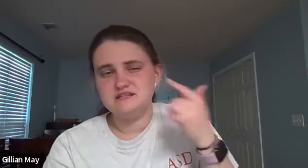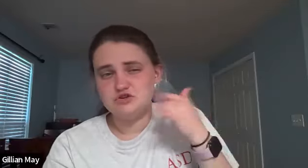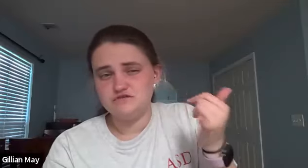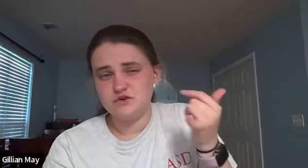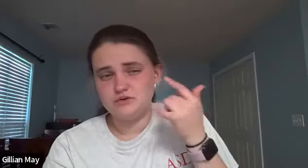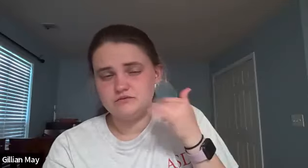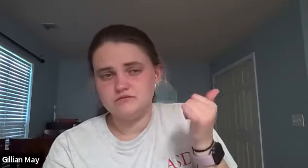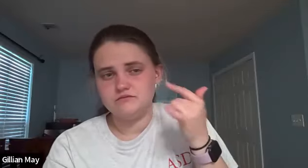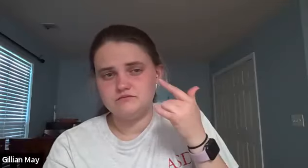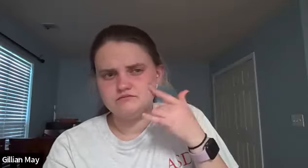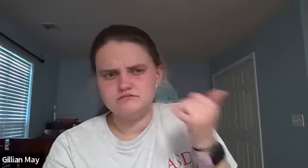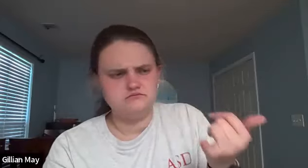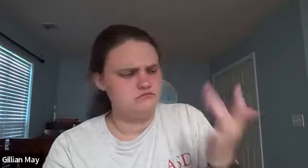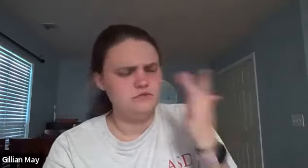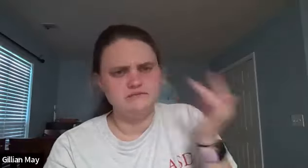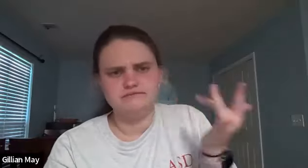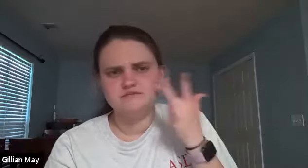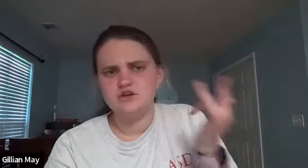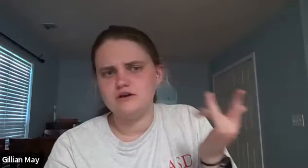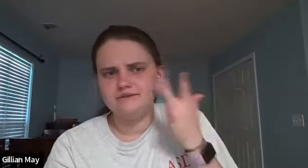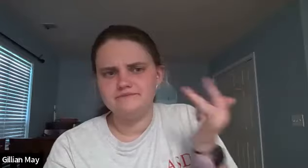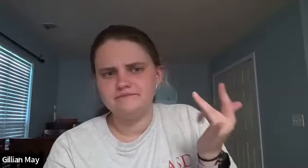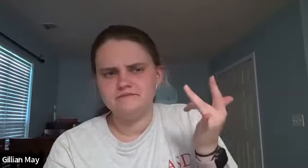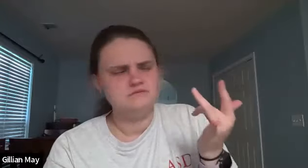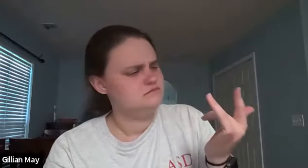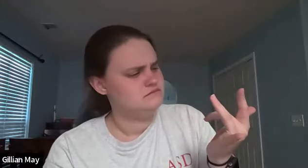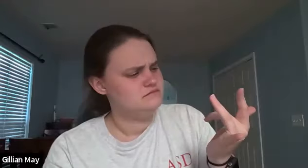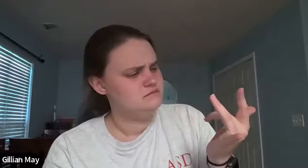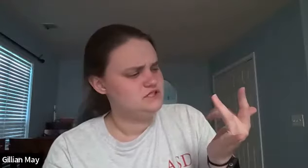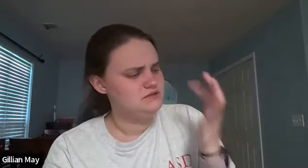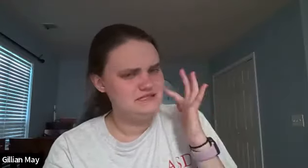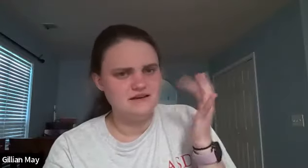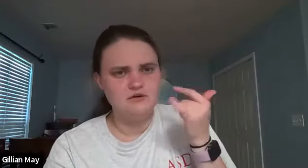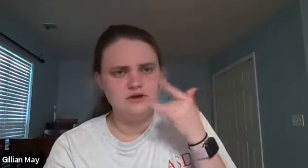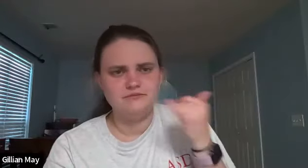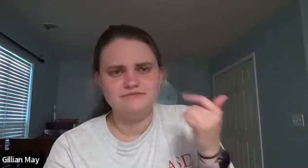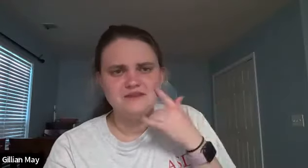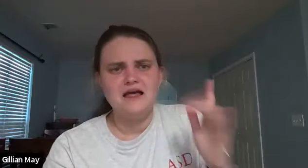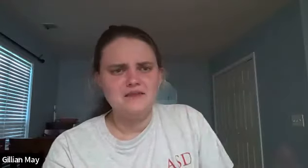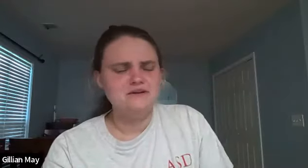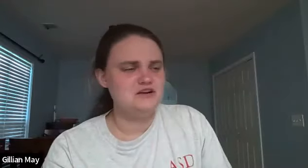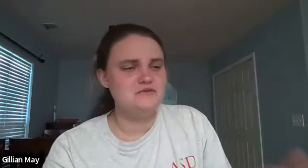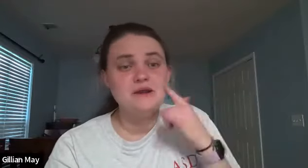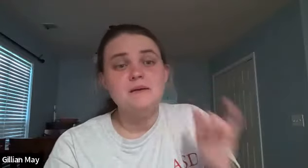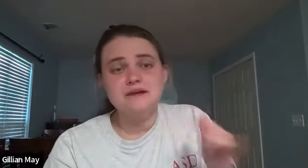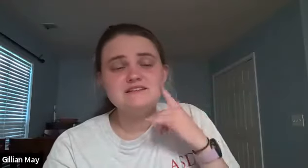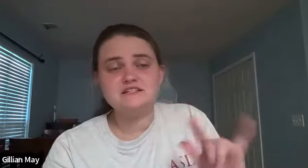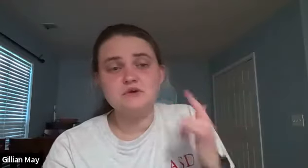motion for, wait, sorry. Which one is it? Oh no. Let me check on that one. Basically, it's the motion